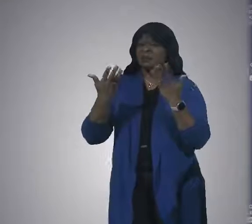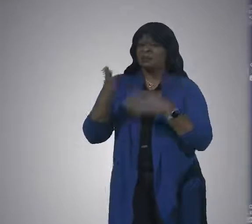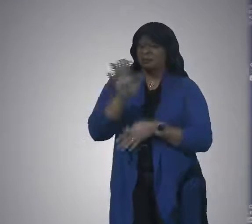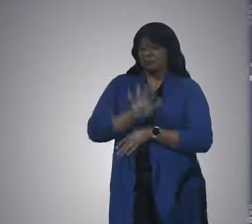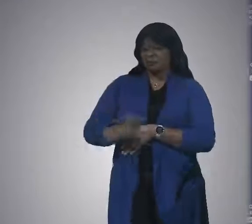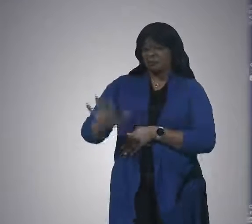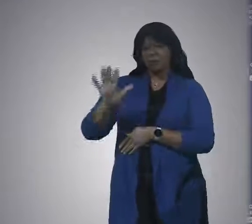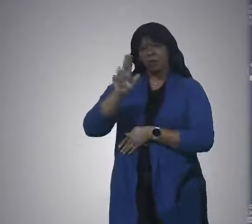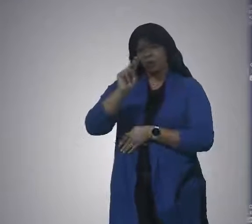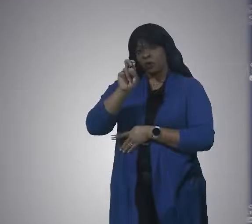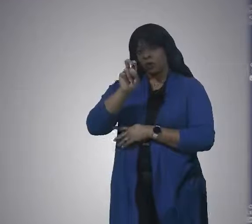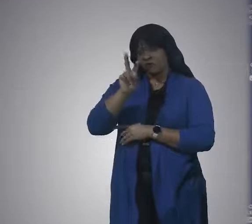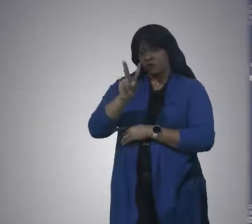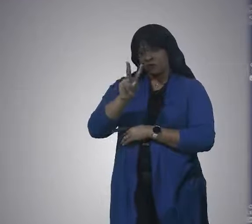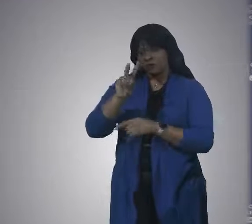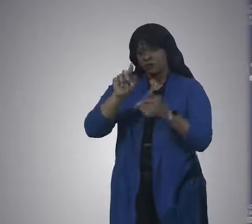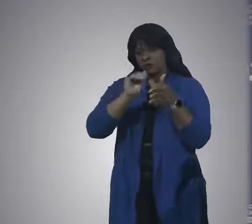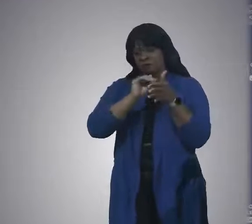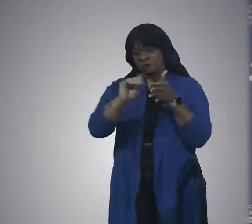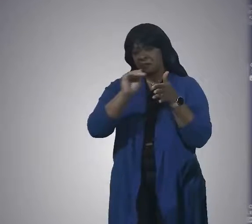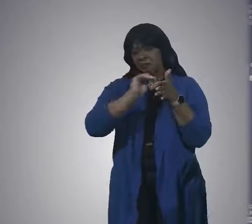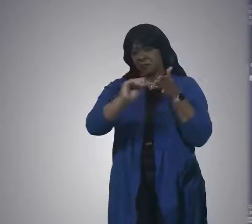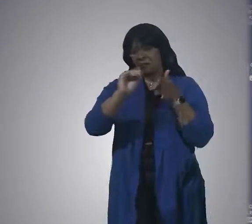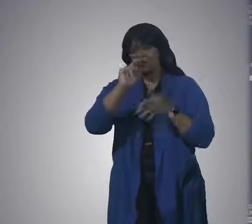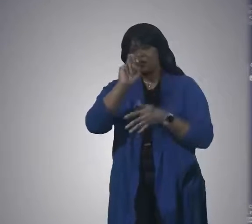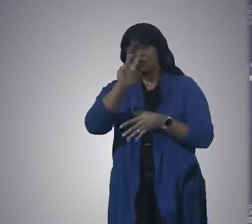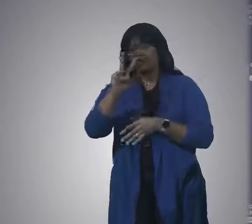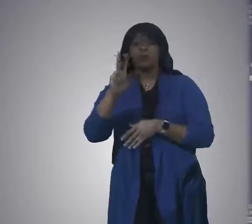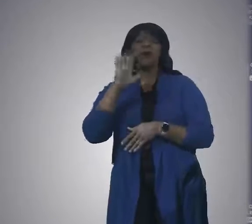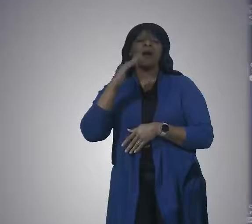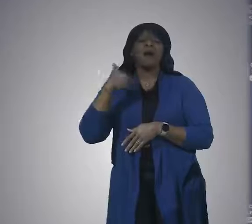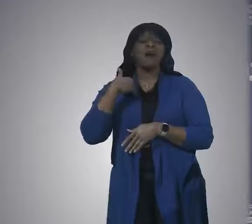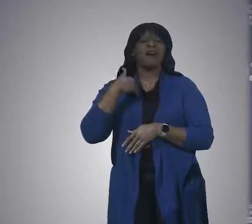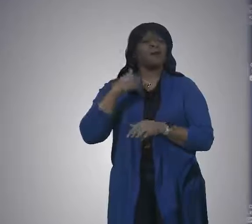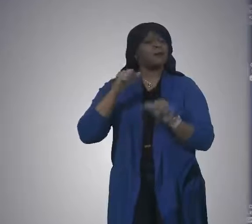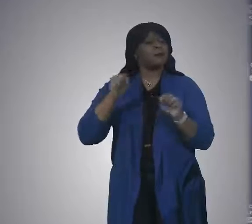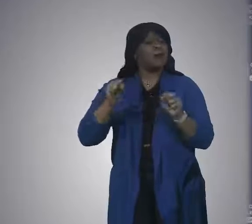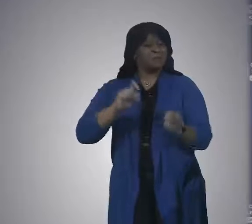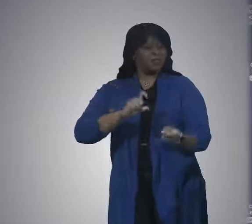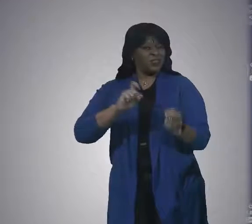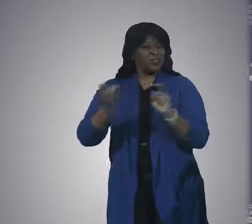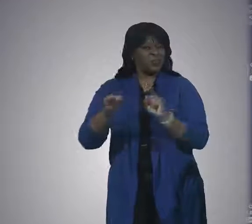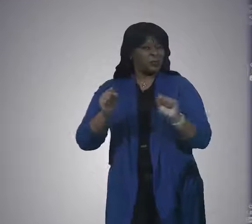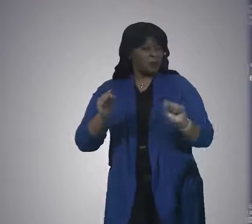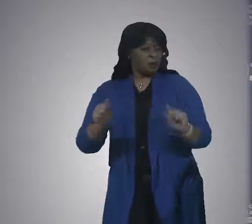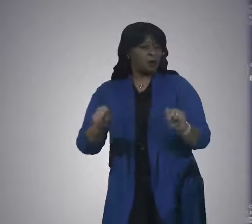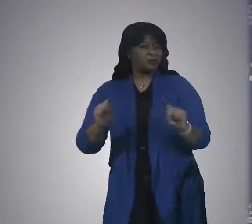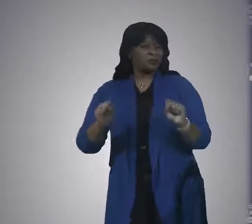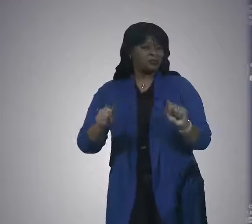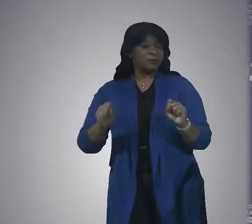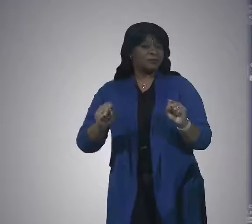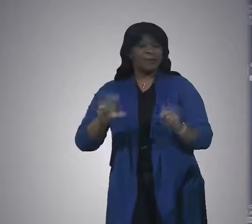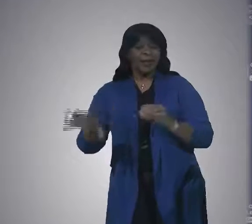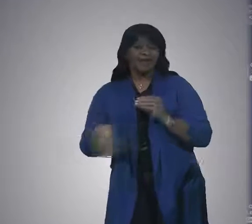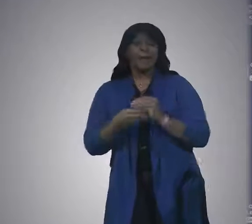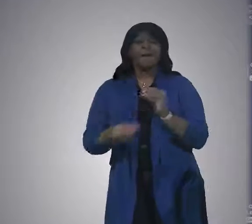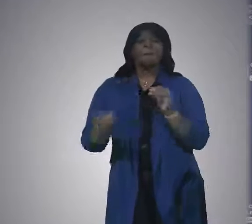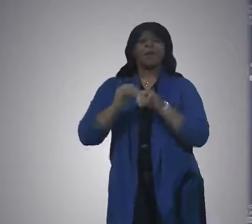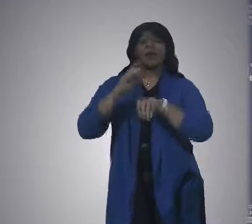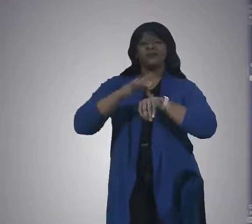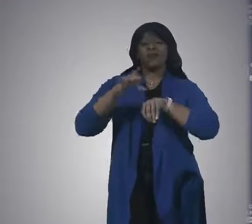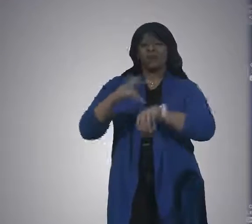about November, the first part of November is when we should have another change potentially on additional